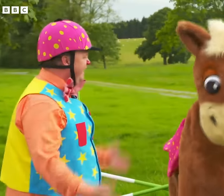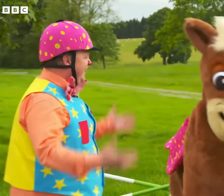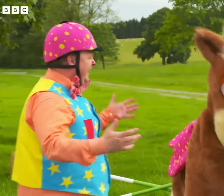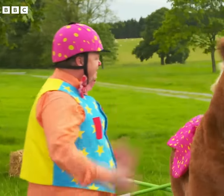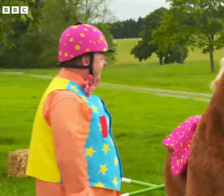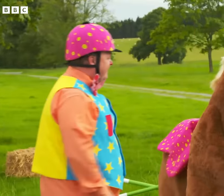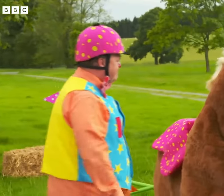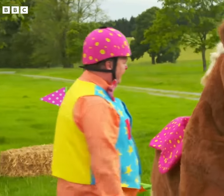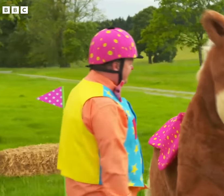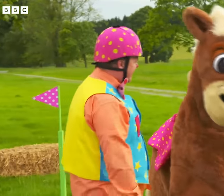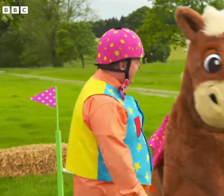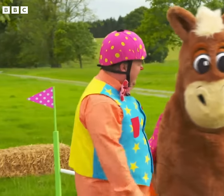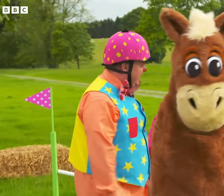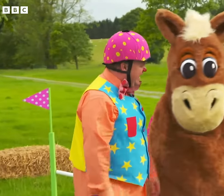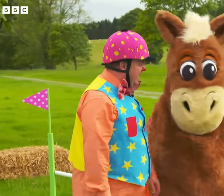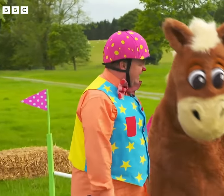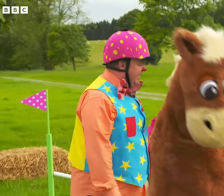What is it, Spotty?